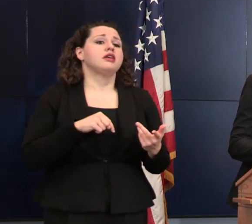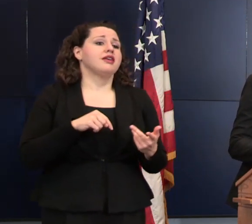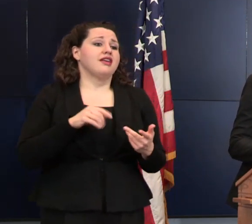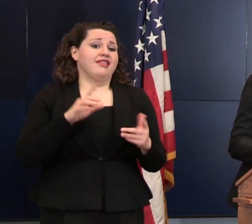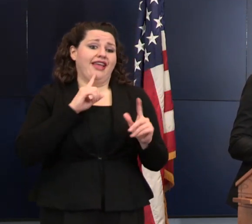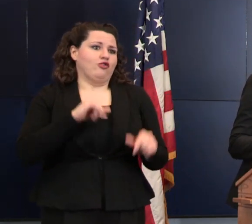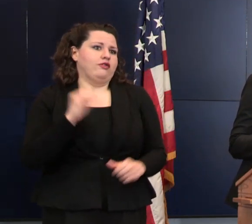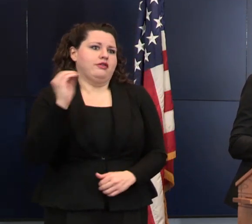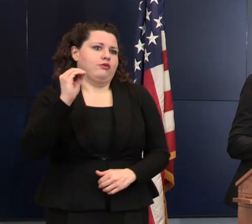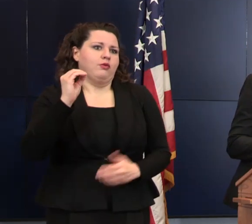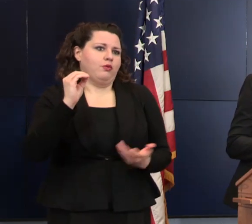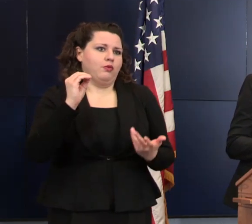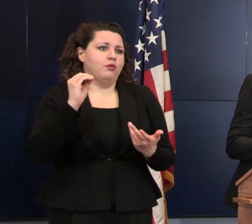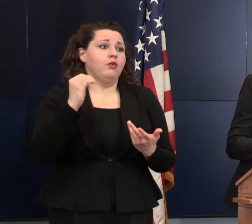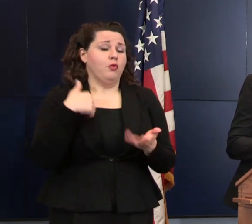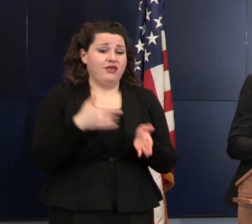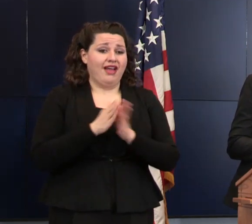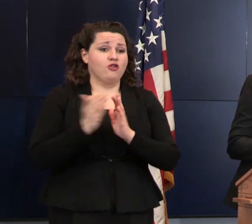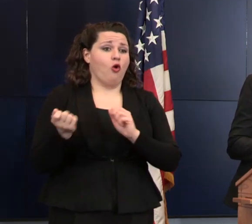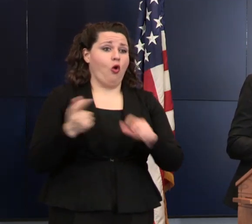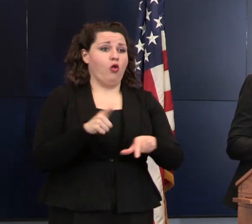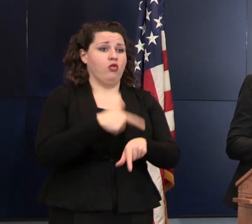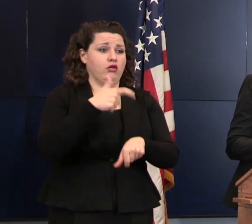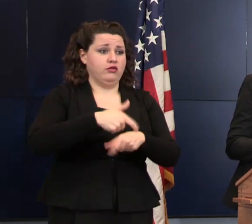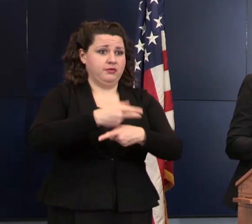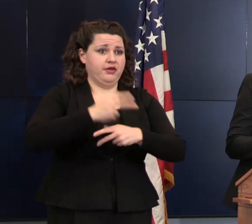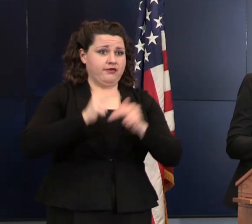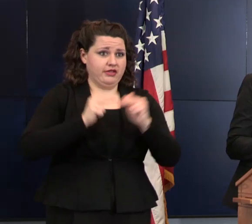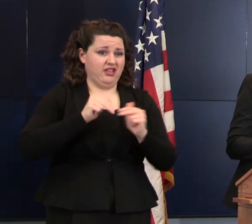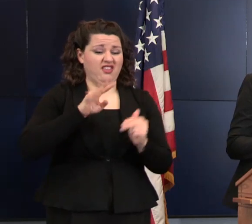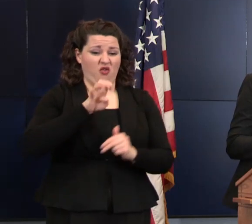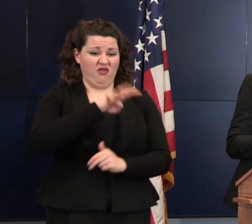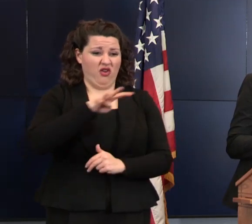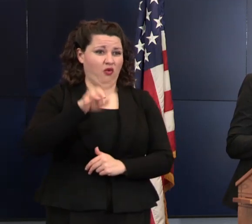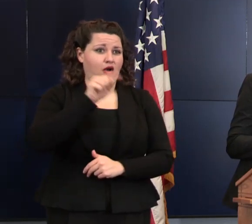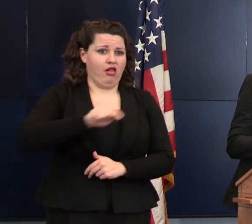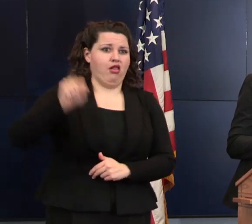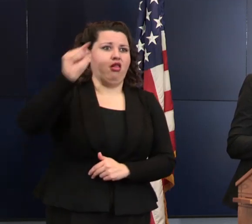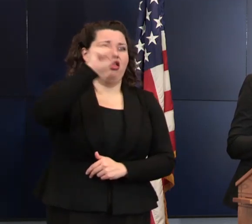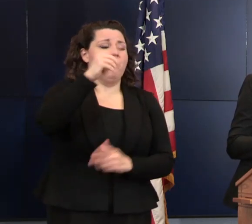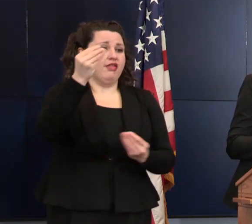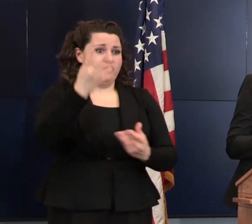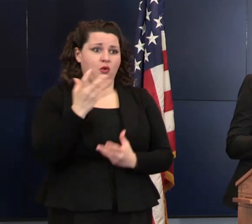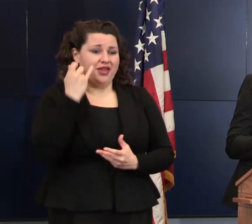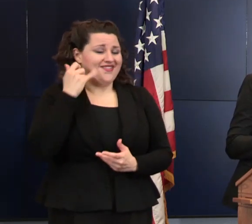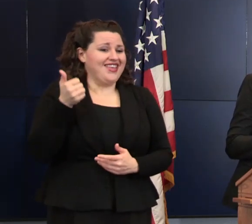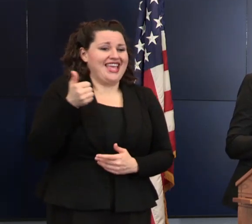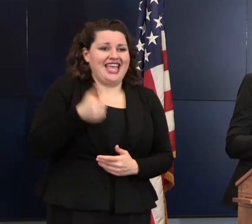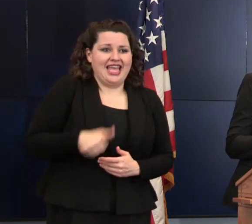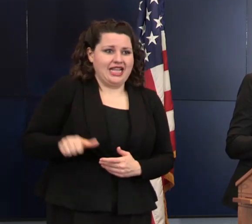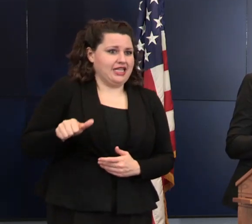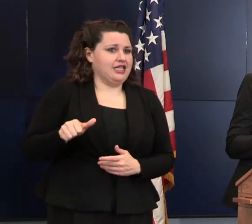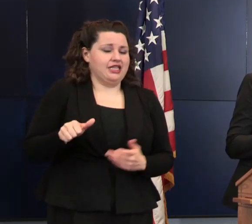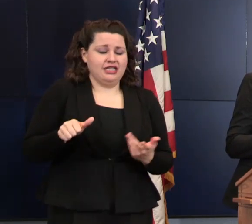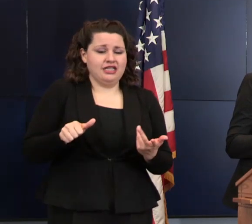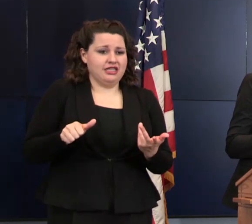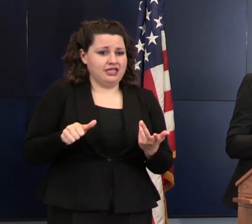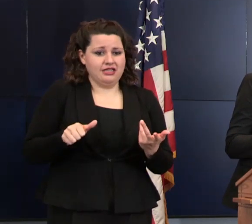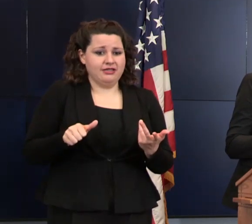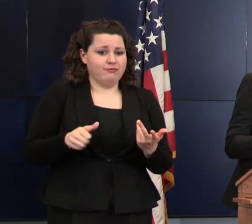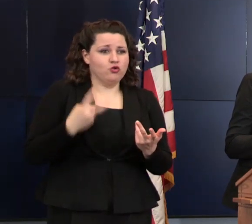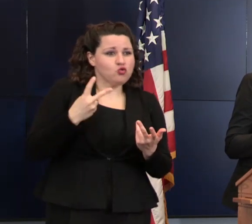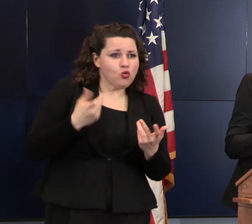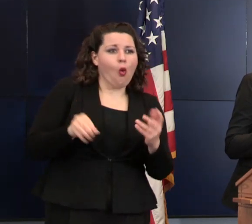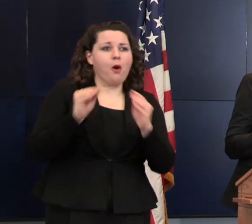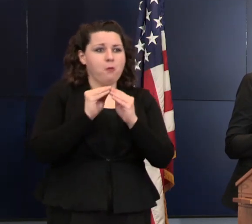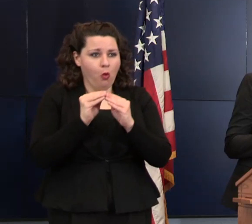is 0. We have asked all long-term care facilities in the state to let us know if they have 2 or